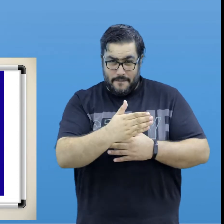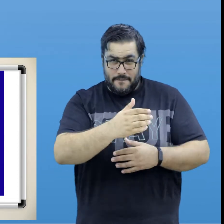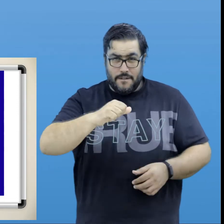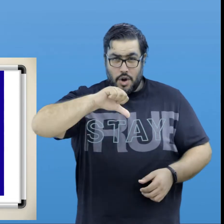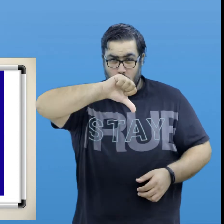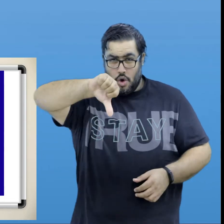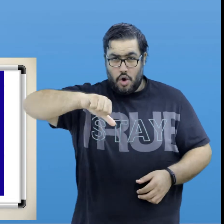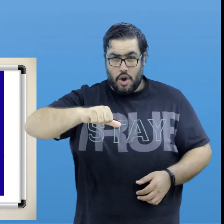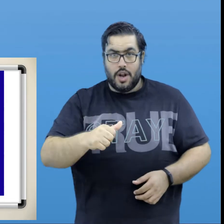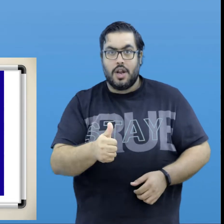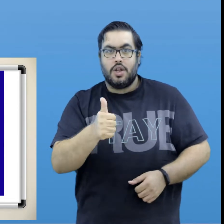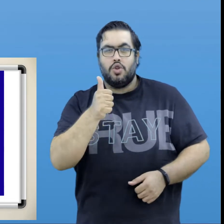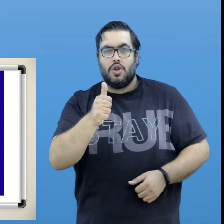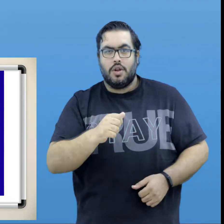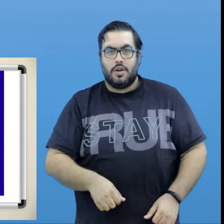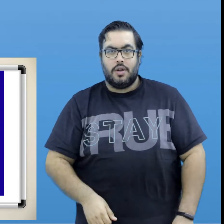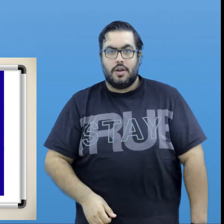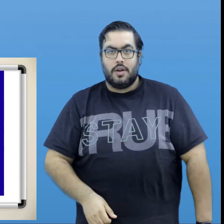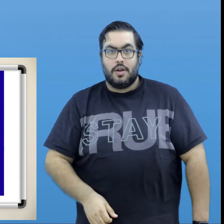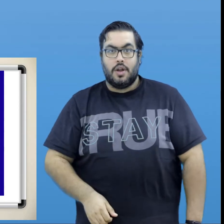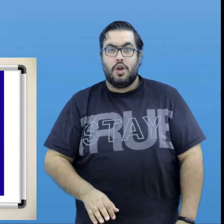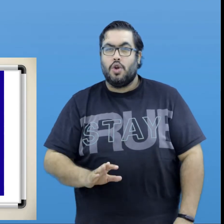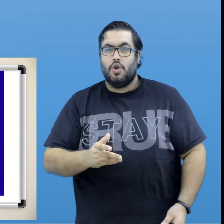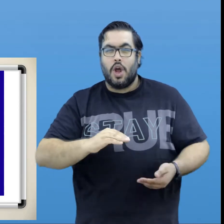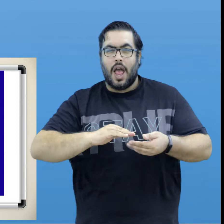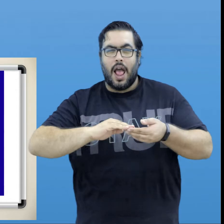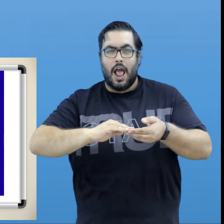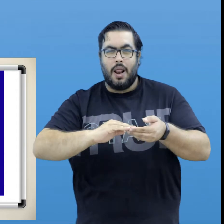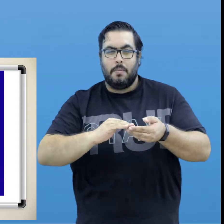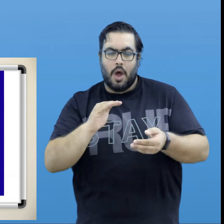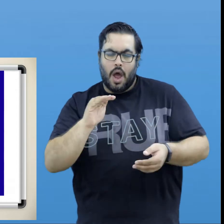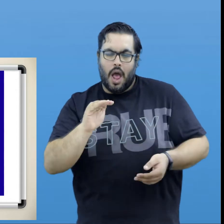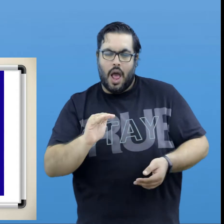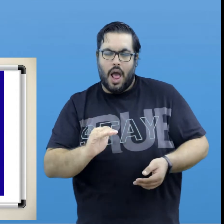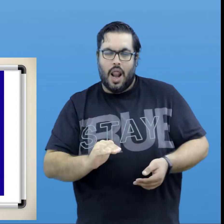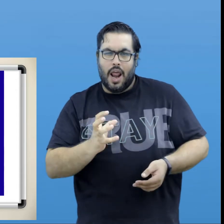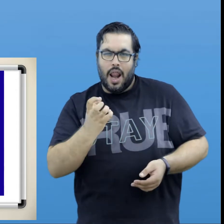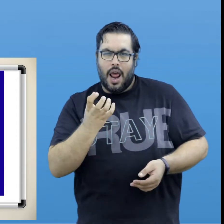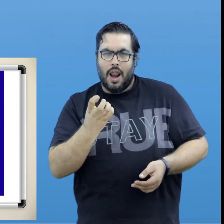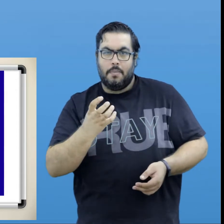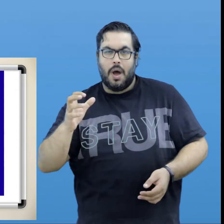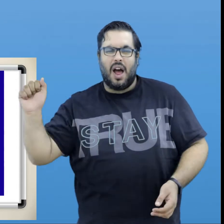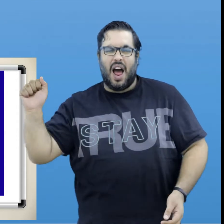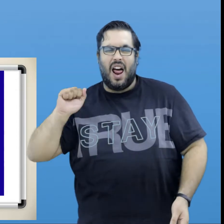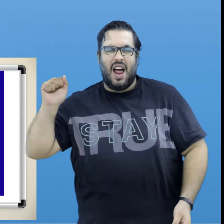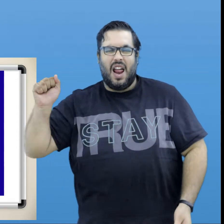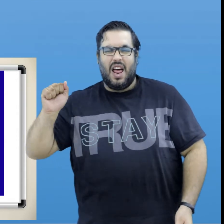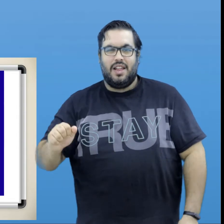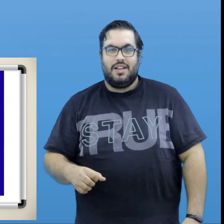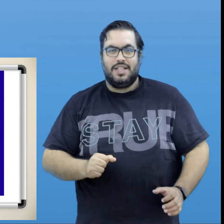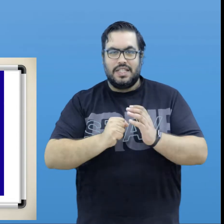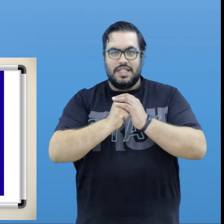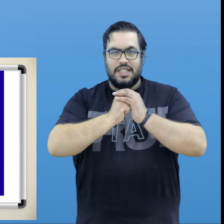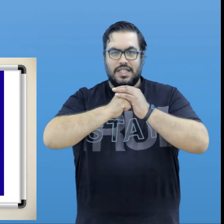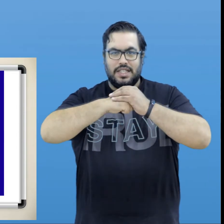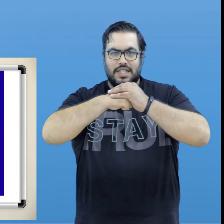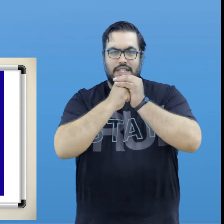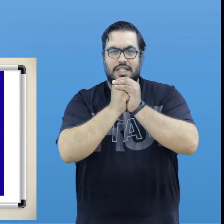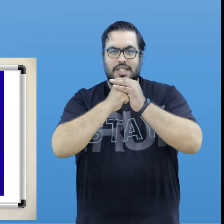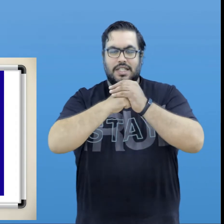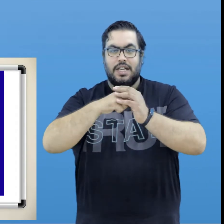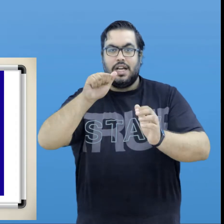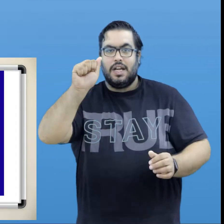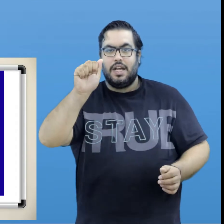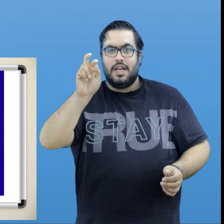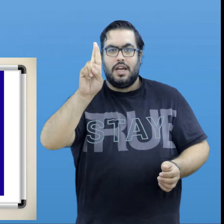arthritis. This is a new vocabulary item for you, right? Let's go ahead and learn what it means together. Arthritis is a